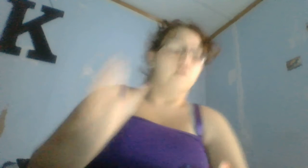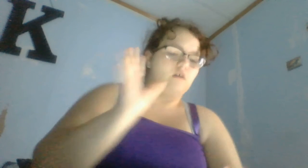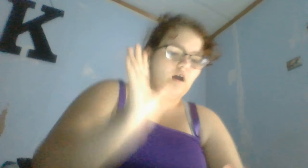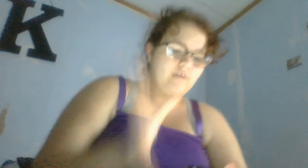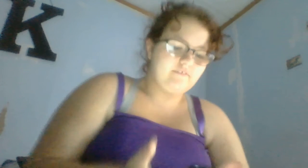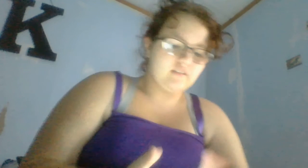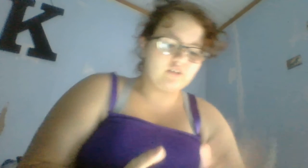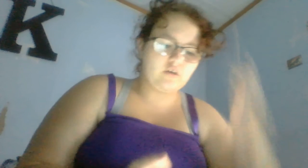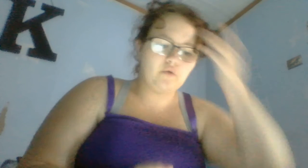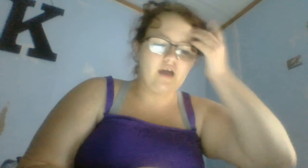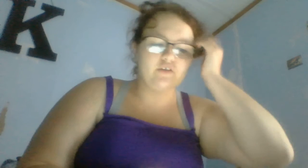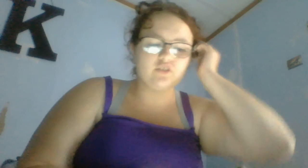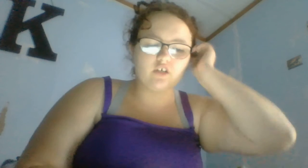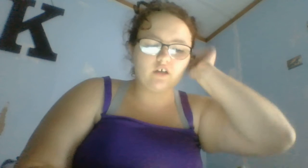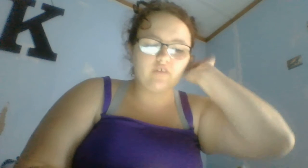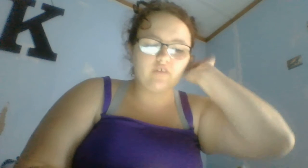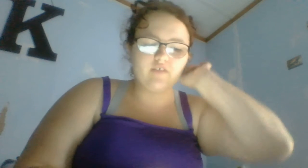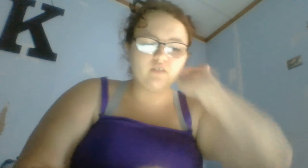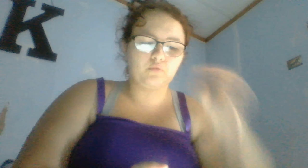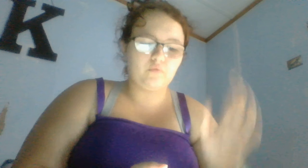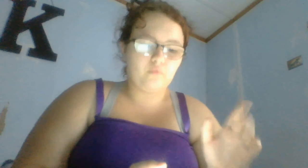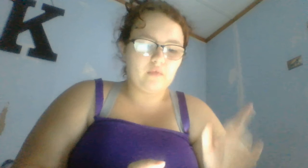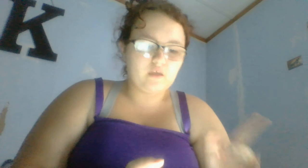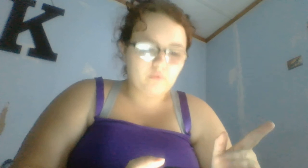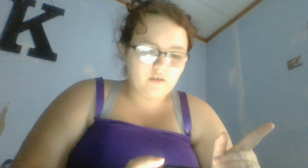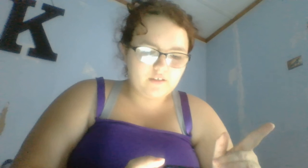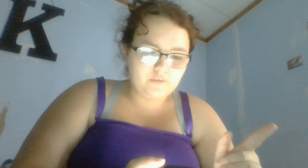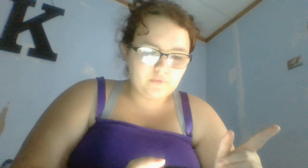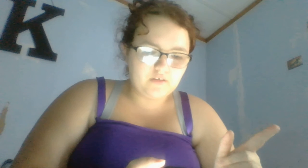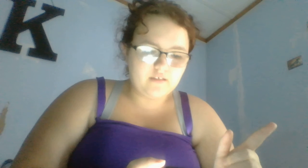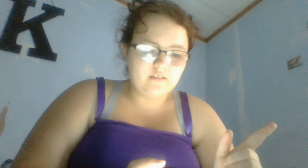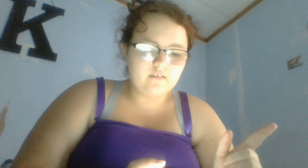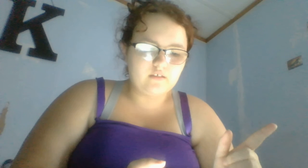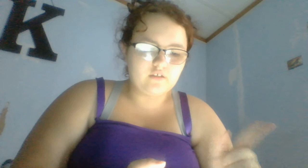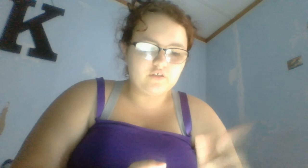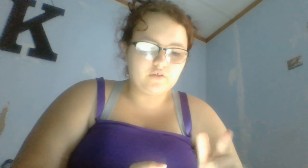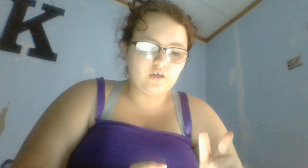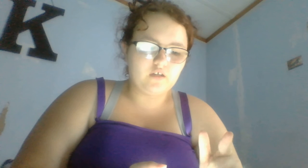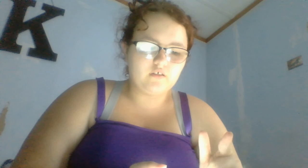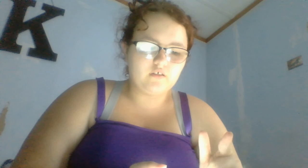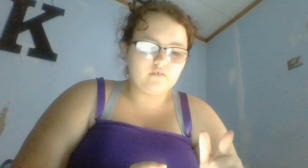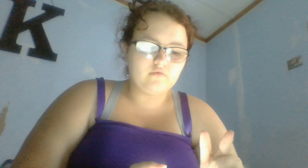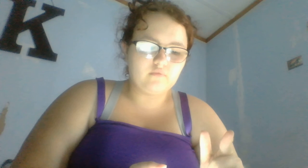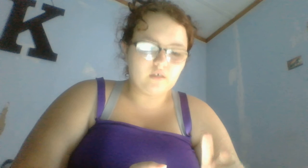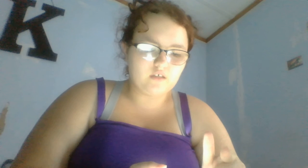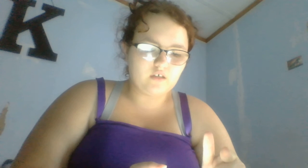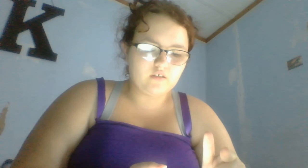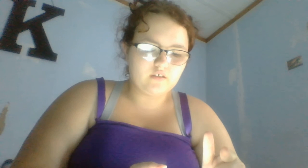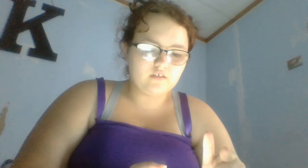uh so how you start off is week one you put in a two dollar one dollars